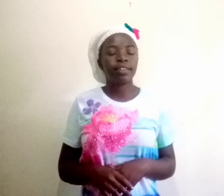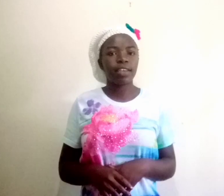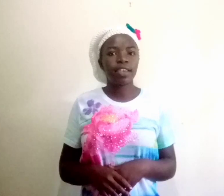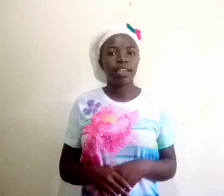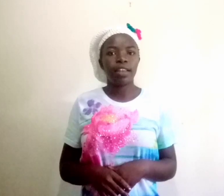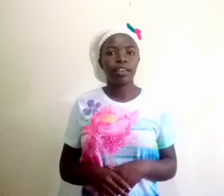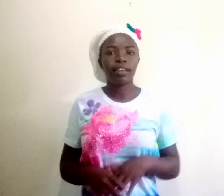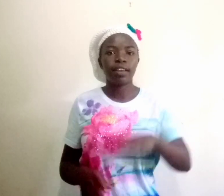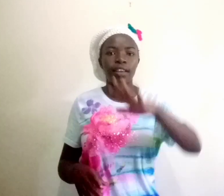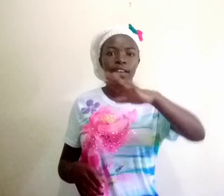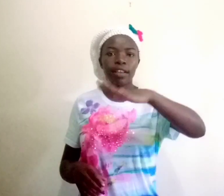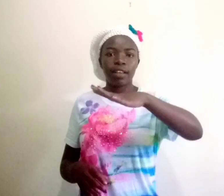Ezekiel.